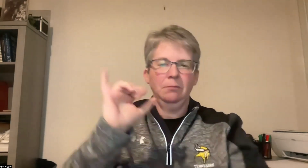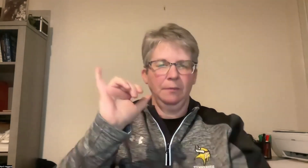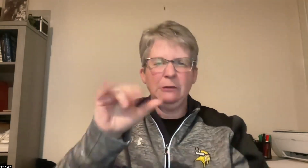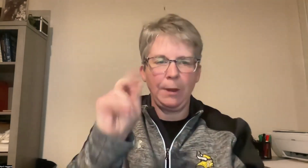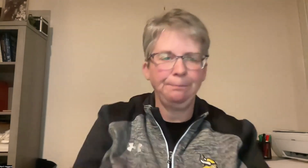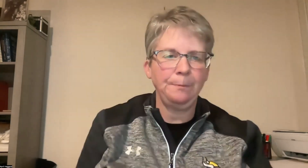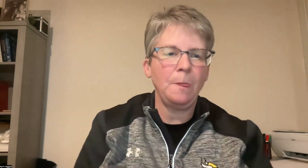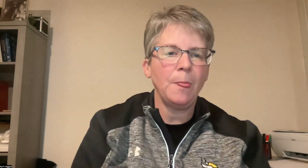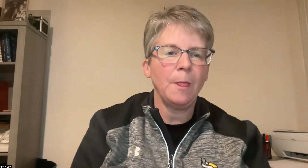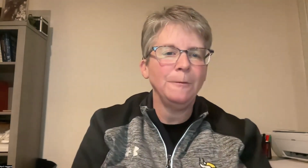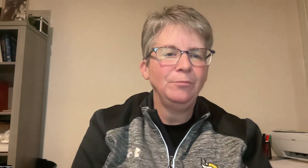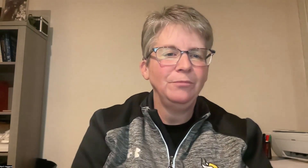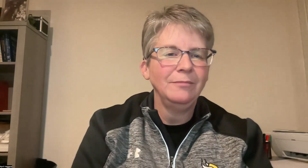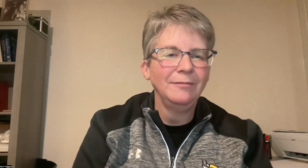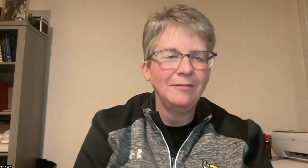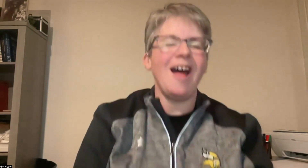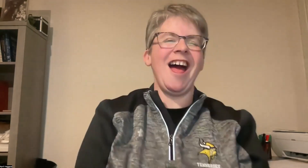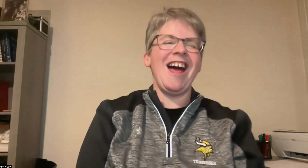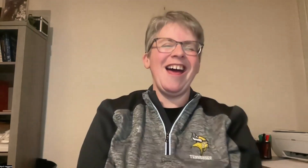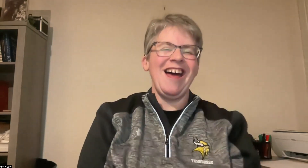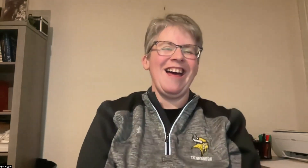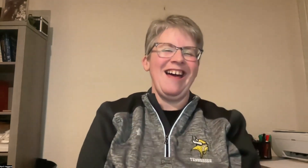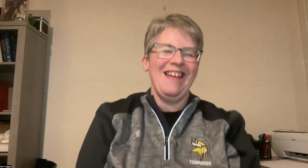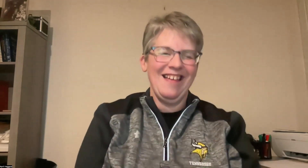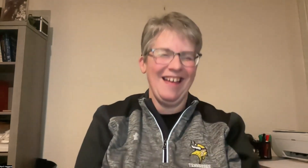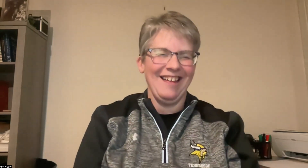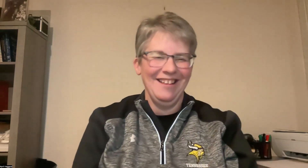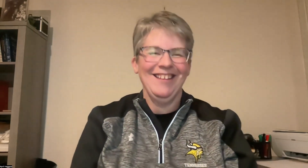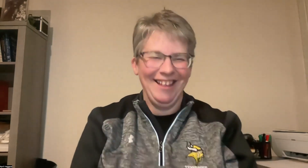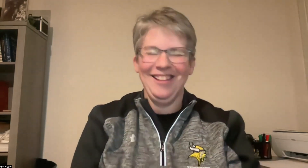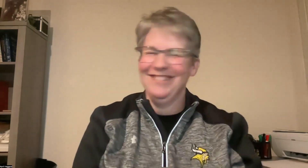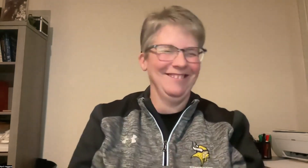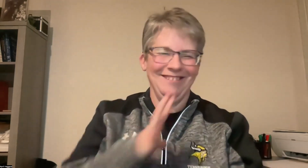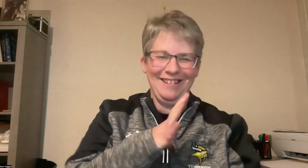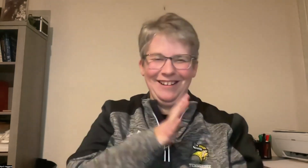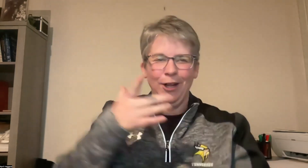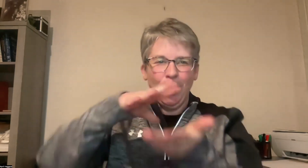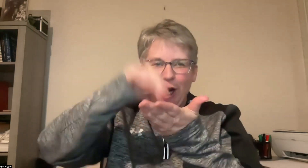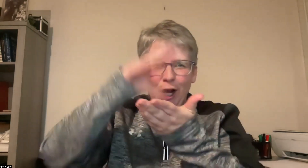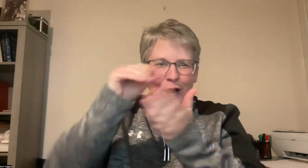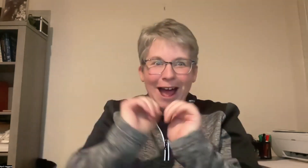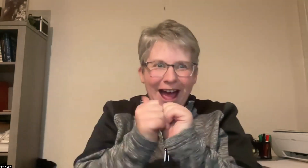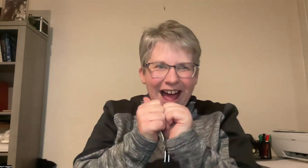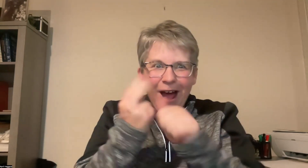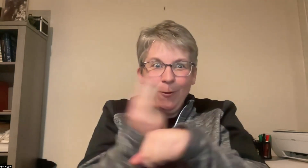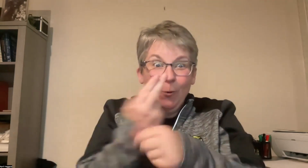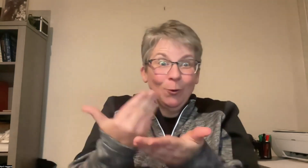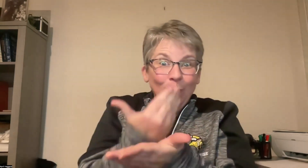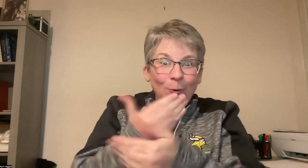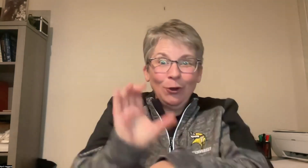that's part of the Oh, problem. well, that's all right, Jackson. Right. That's fine. It's fine. You know,